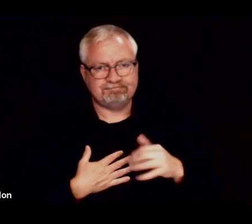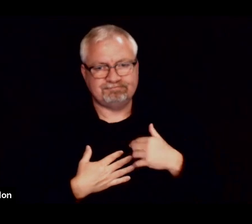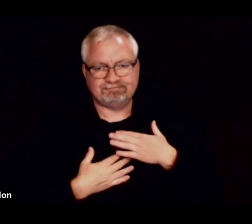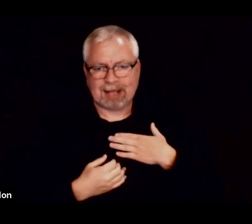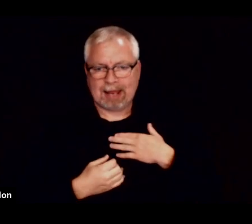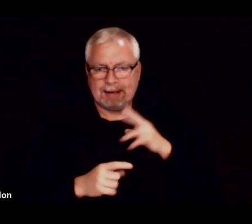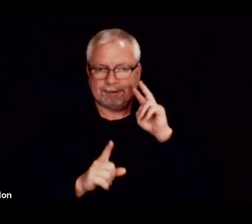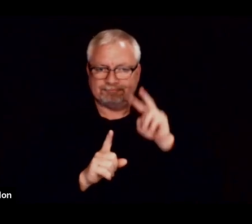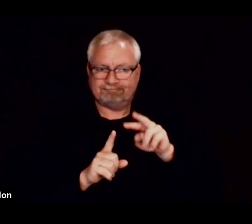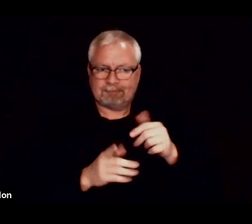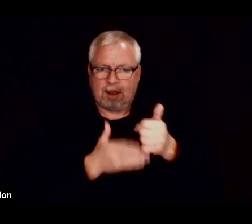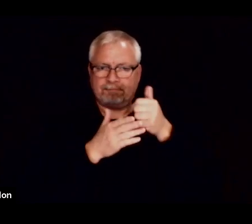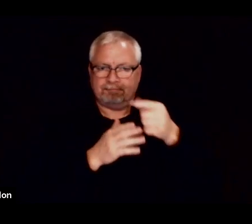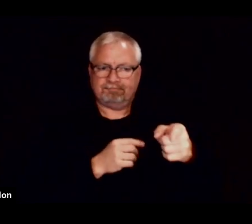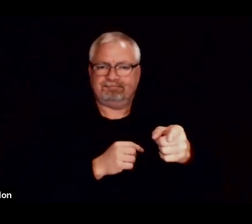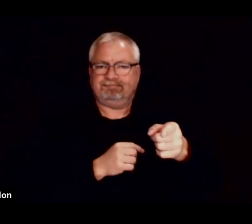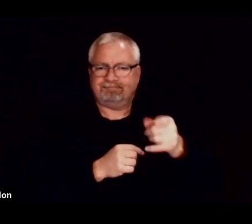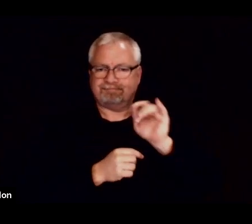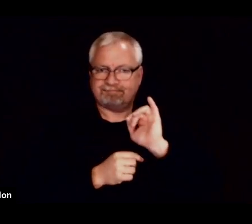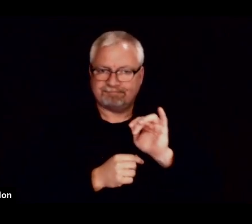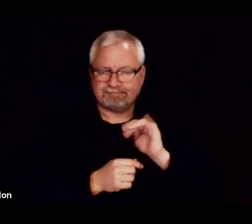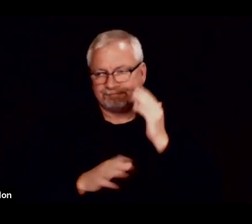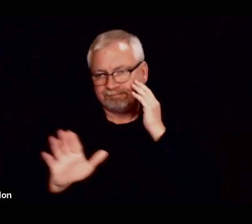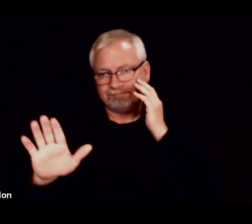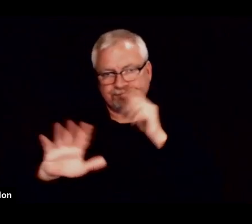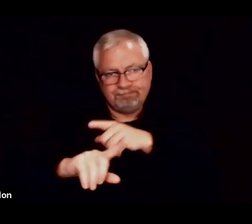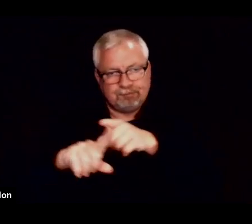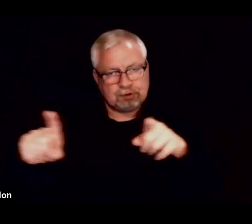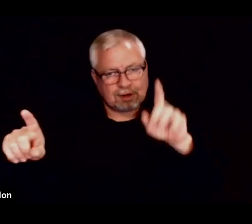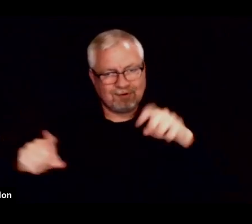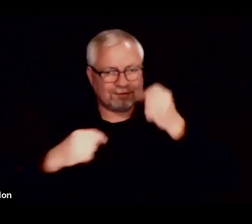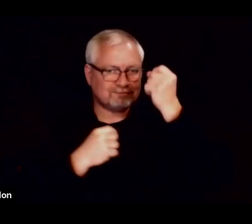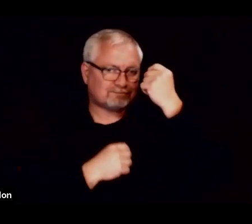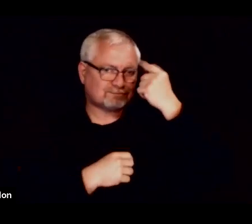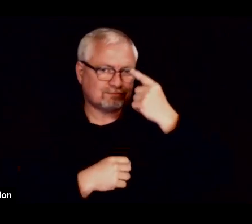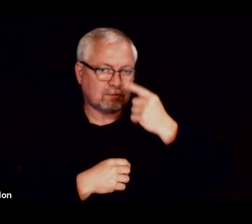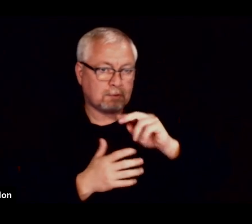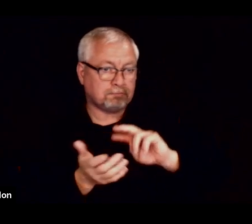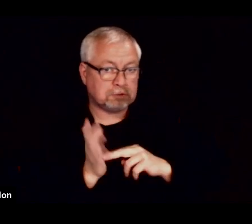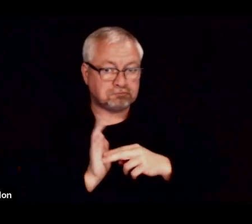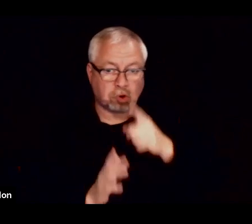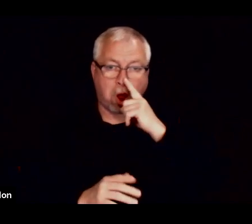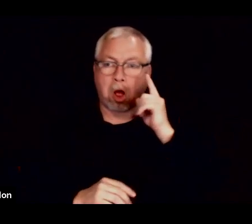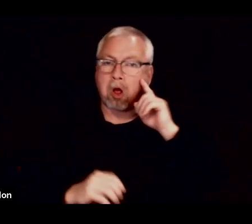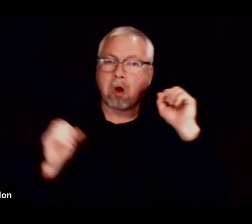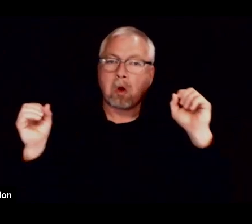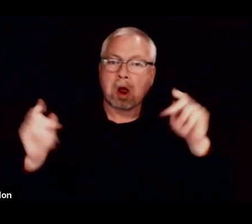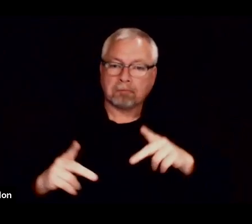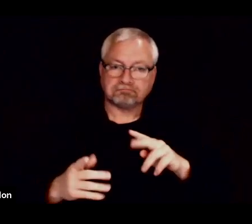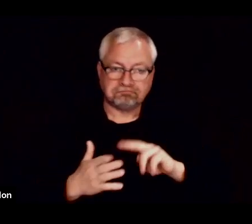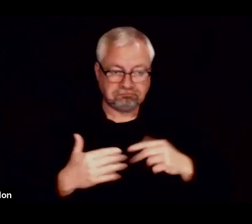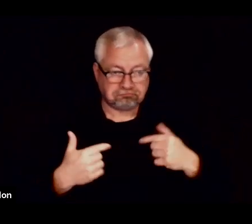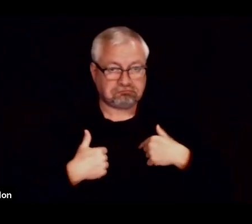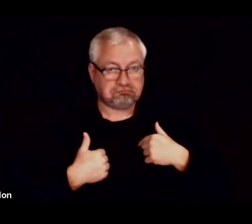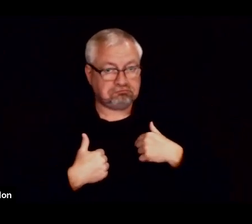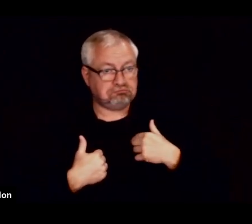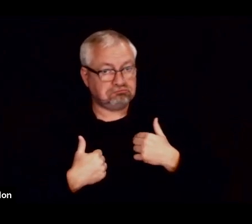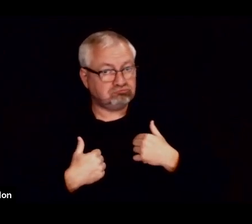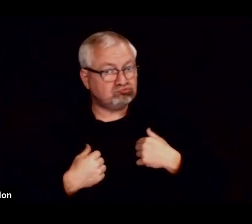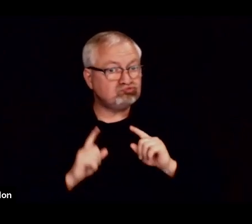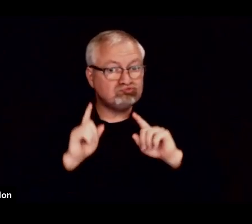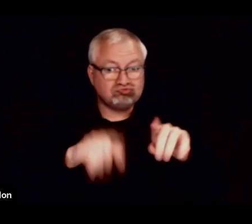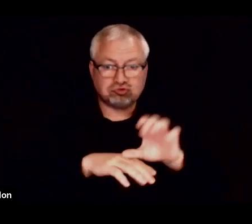that, what may seem to be okay for a certain segment of the population